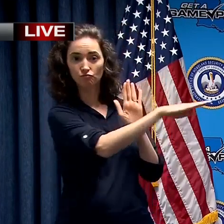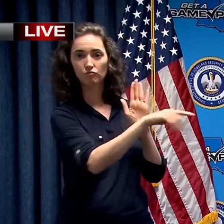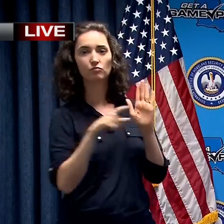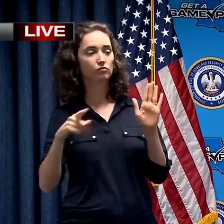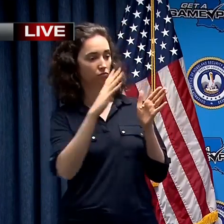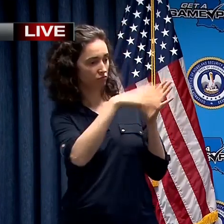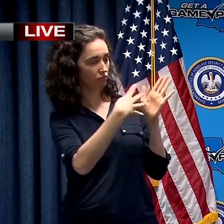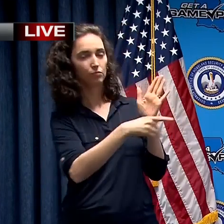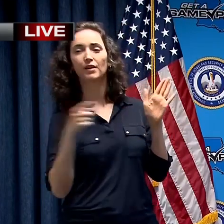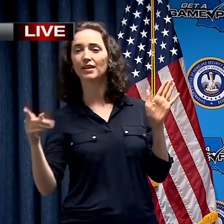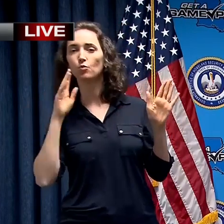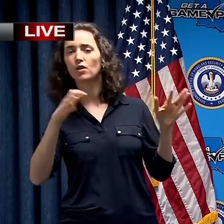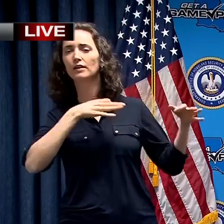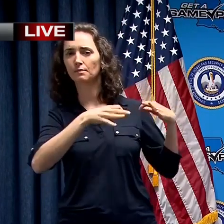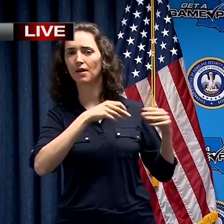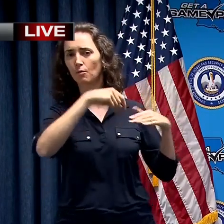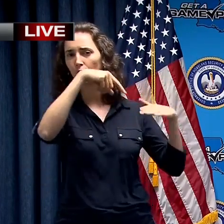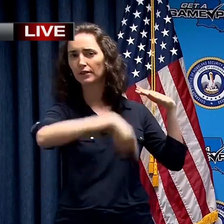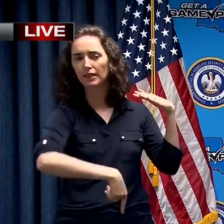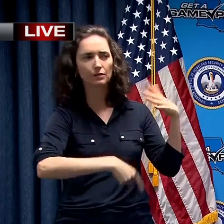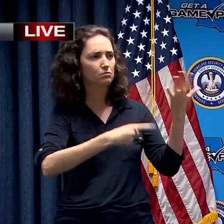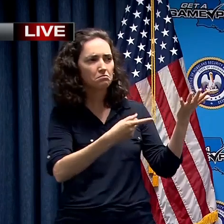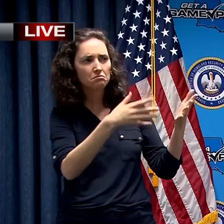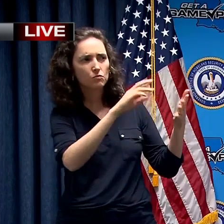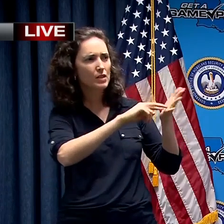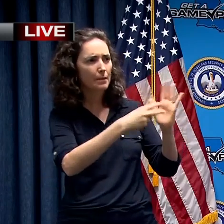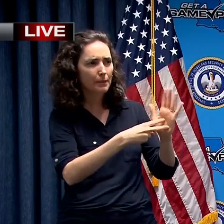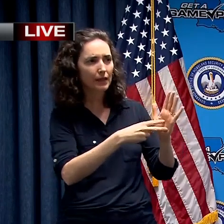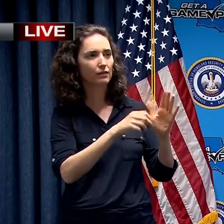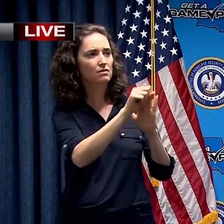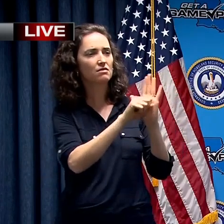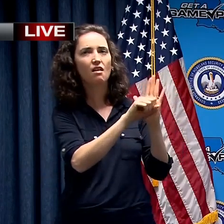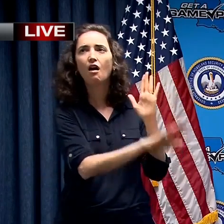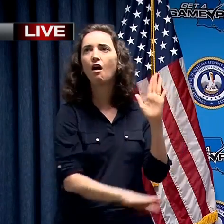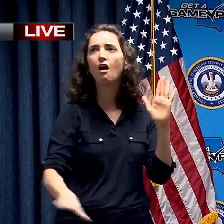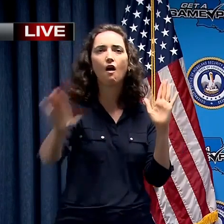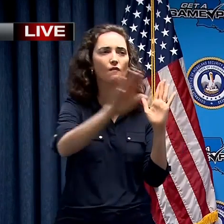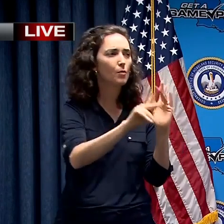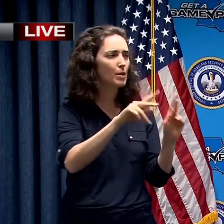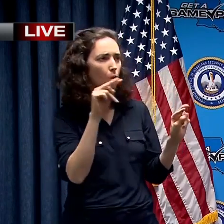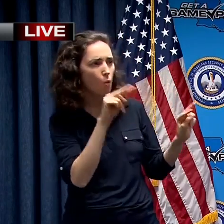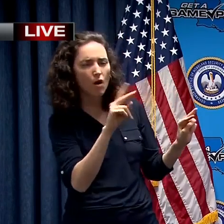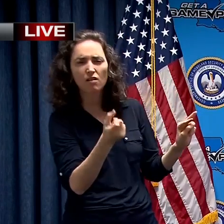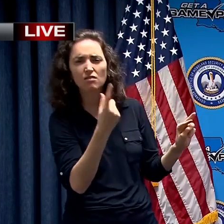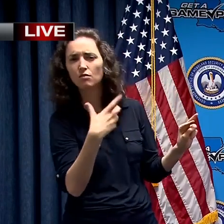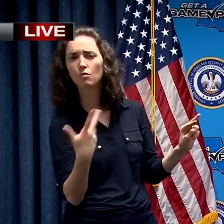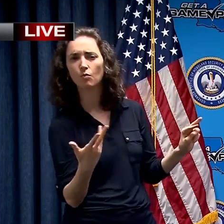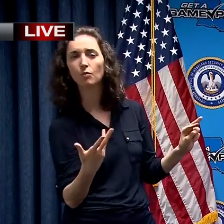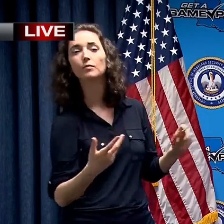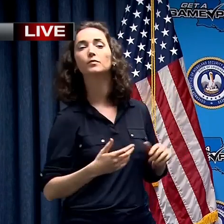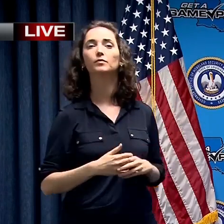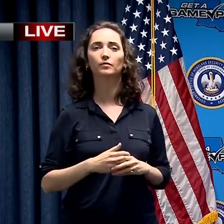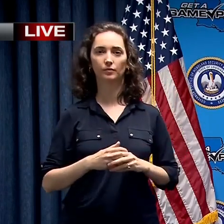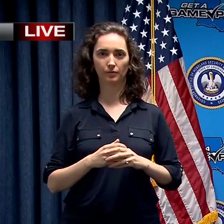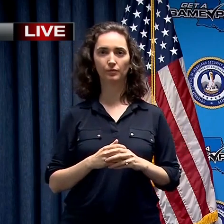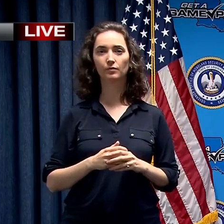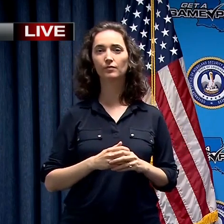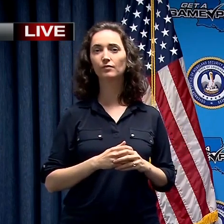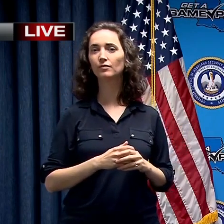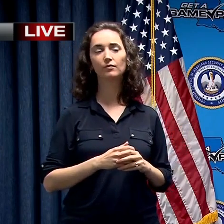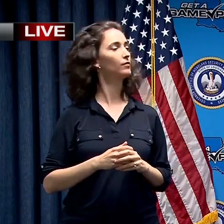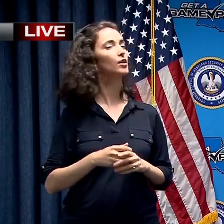here and what it should be telling each of the citizens of our state. Yesterday, in addition to extending the stay-at-home